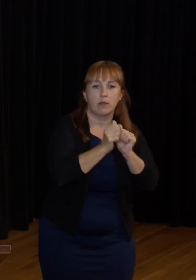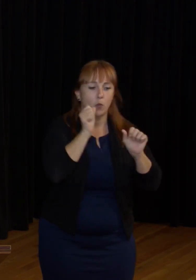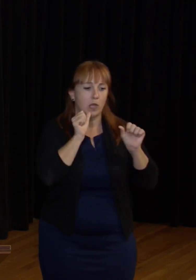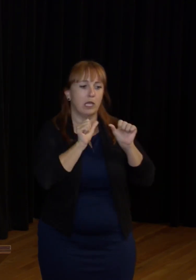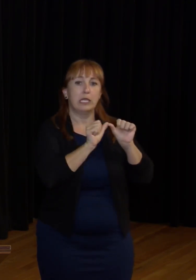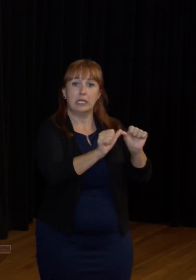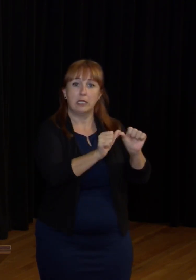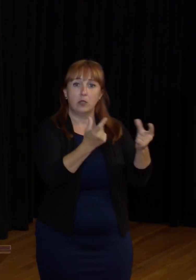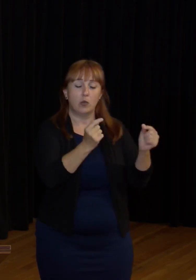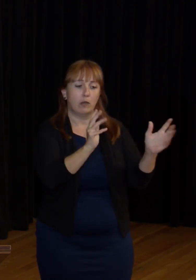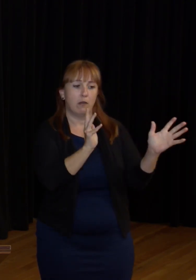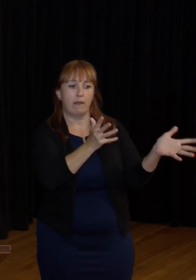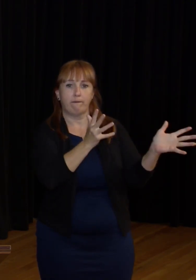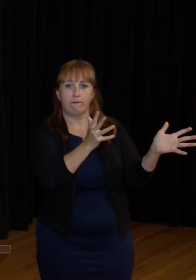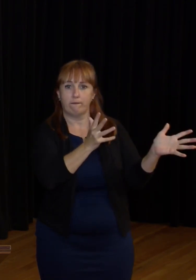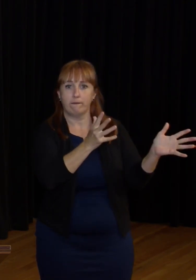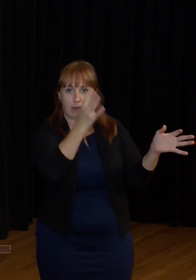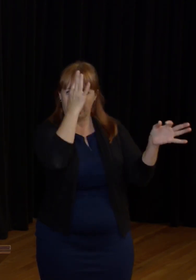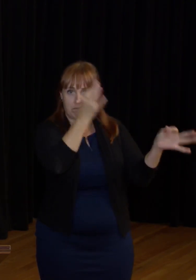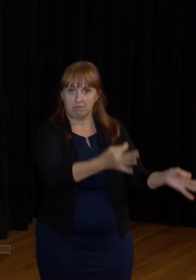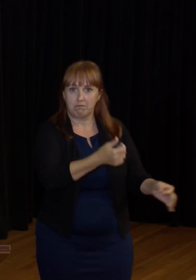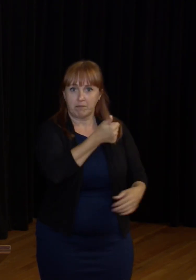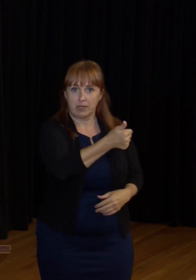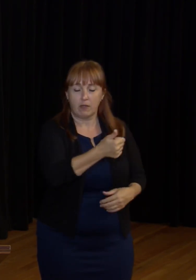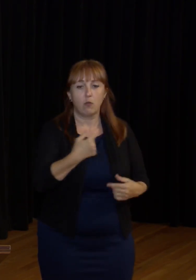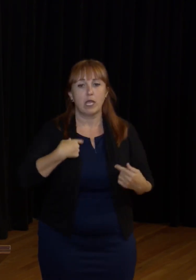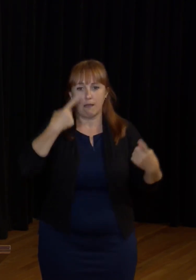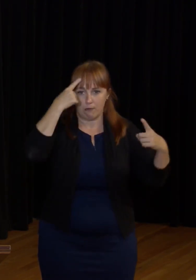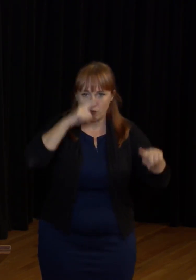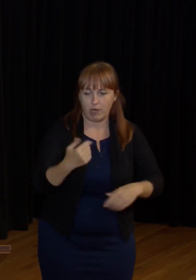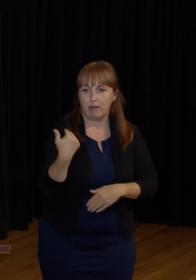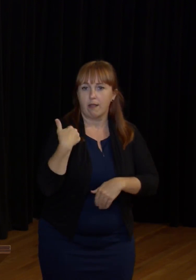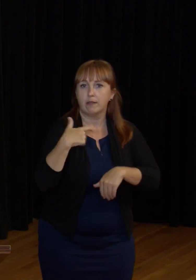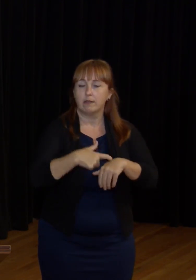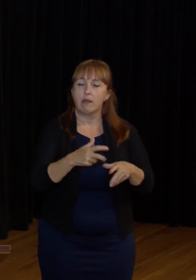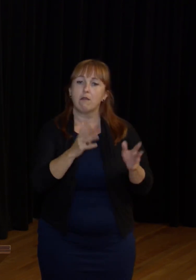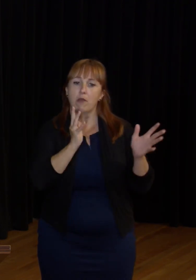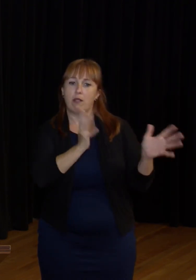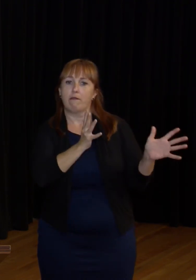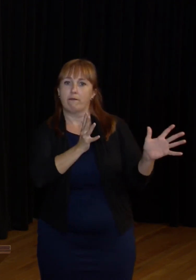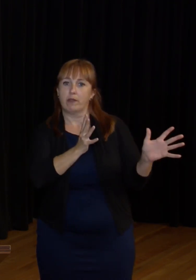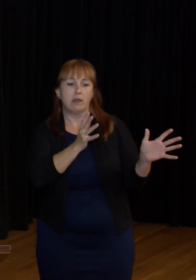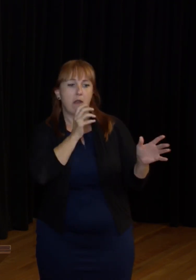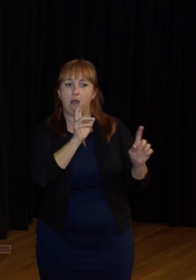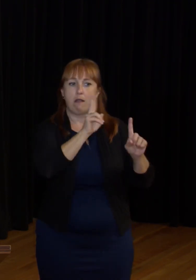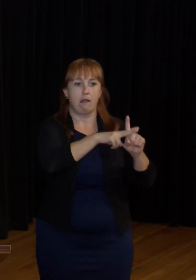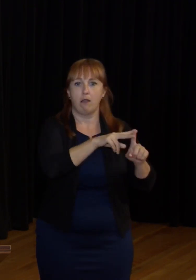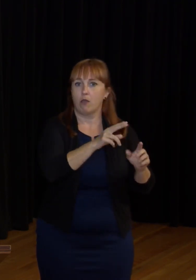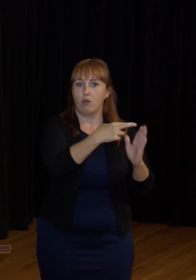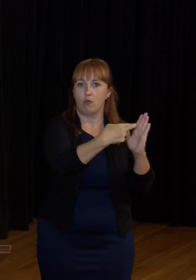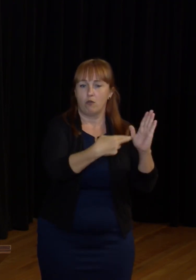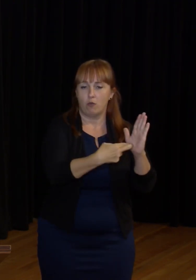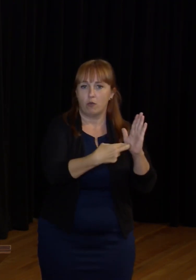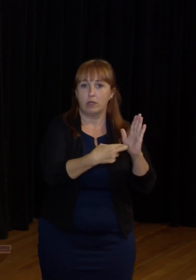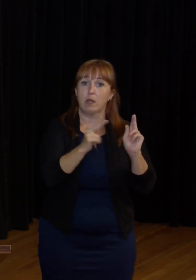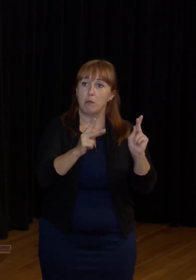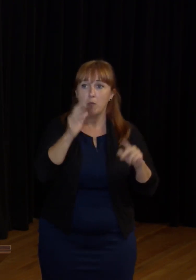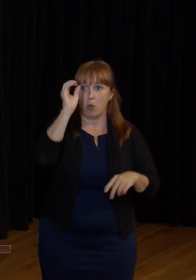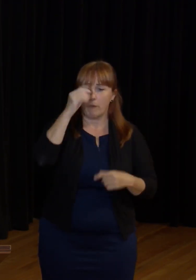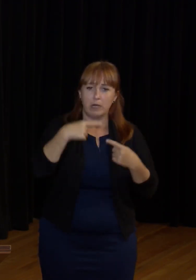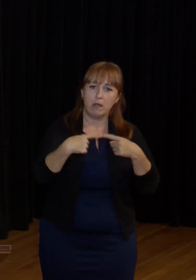stay away from the churches on that. That was one of the concessions we made last time, you know, against quite honestly, the opinion of a lot of people.